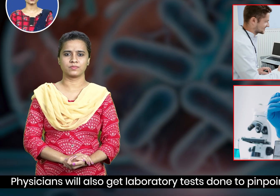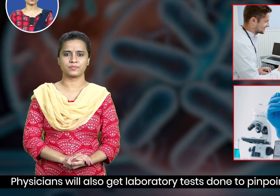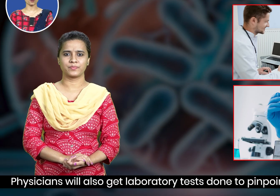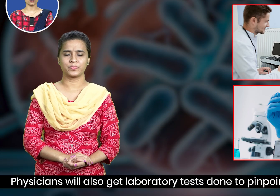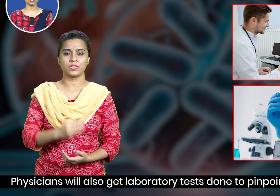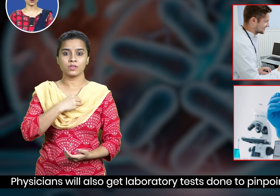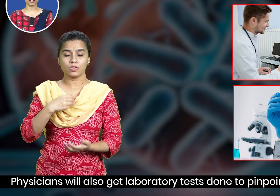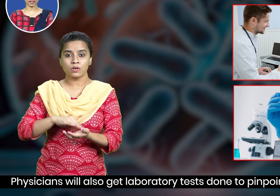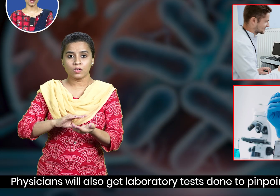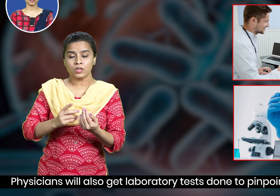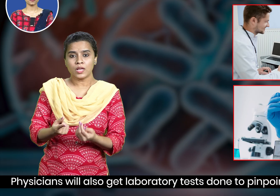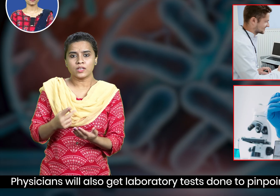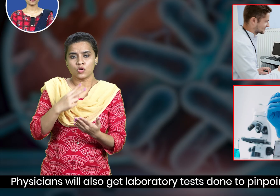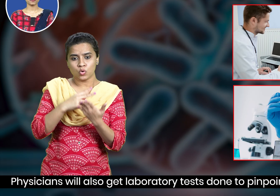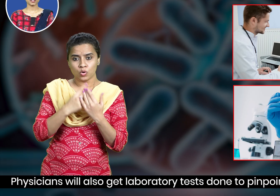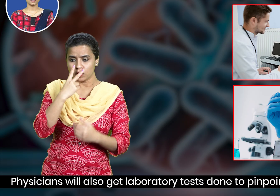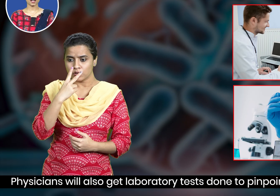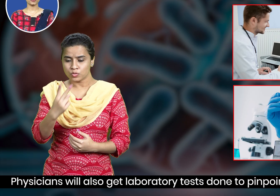Physicians will also get